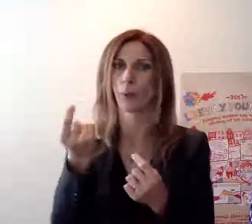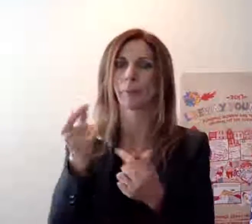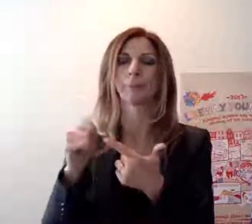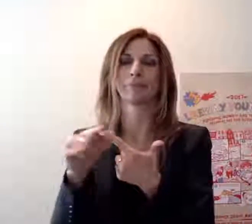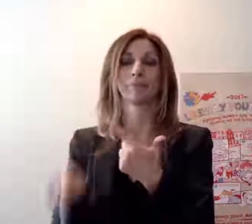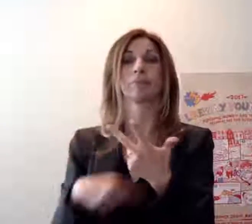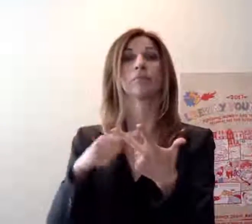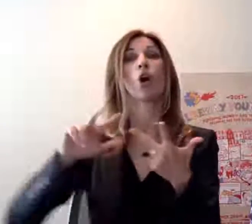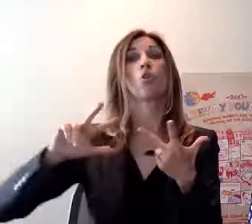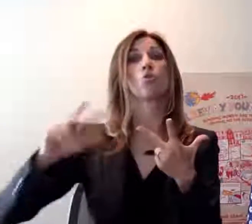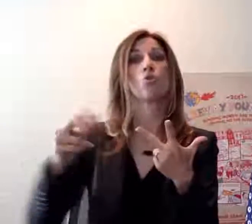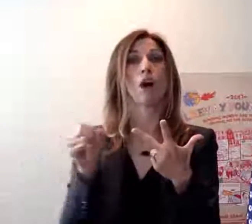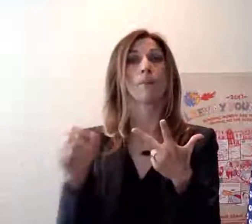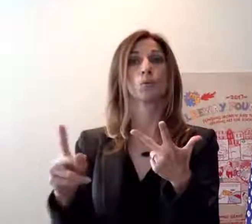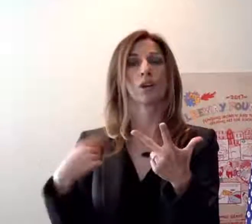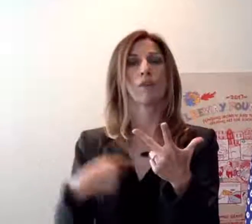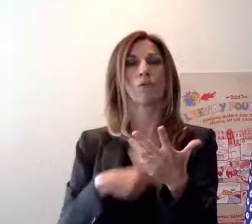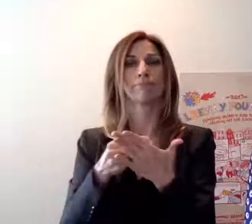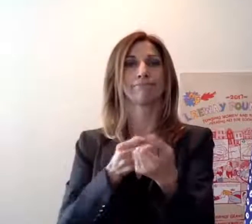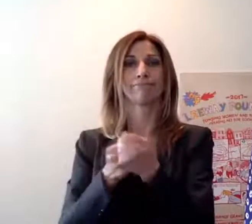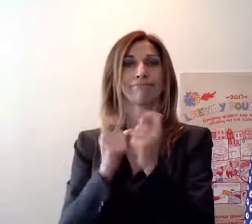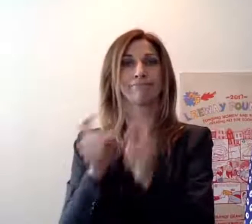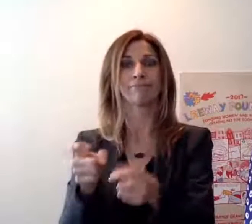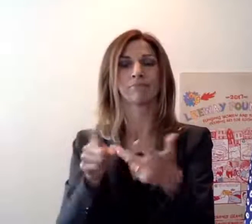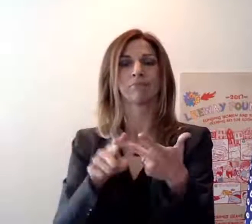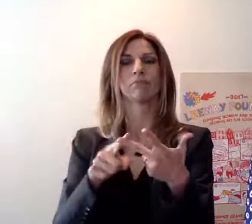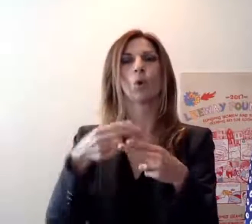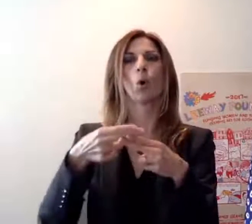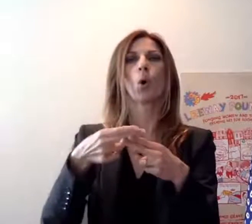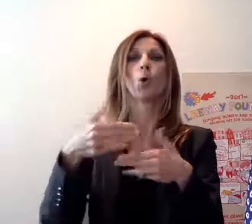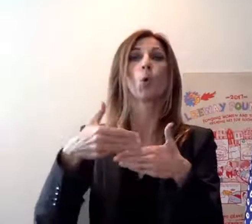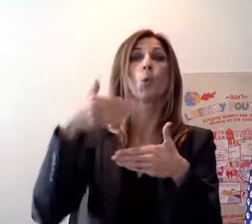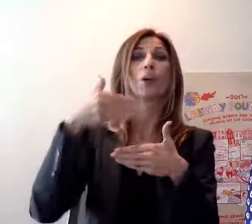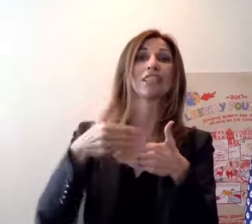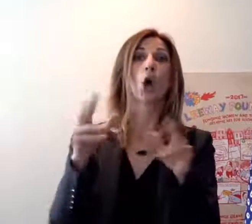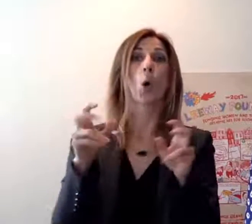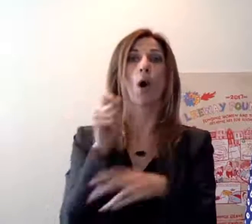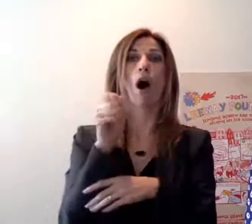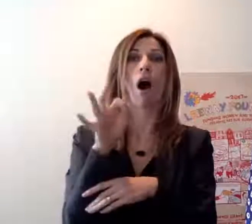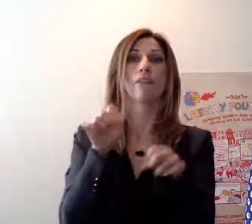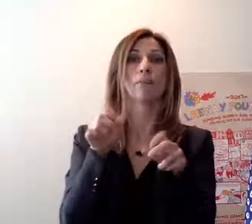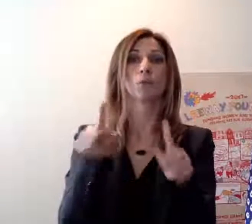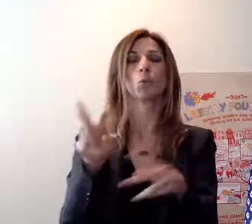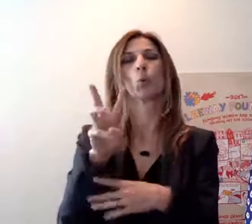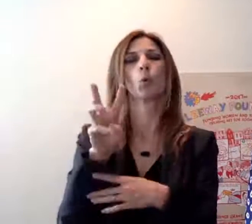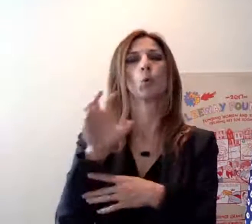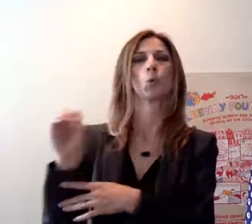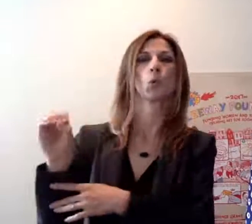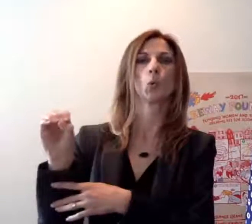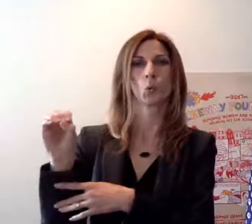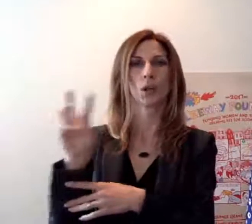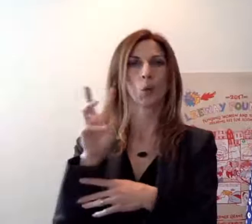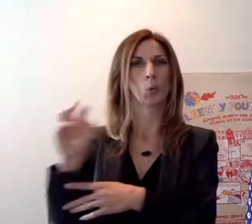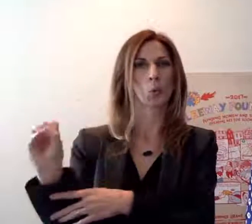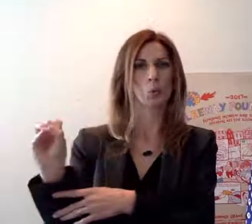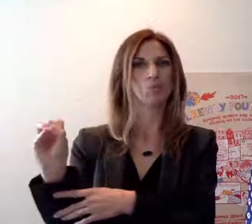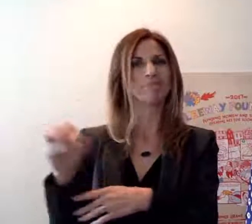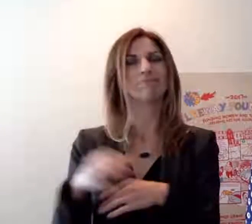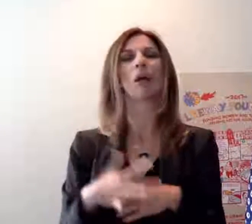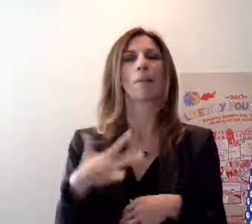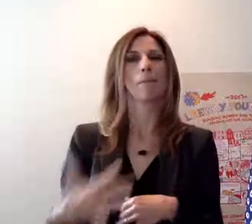The third funding opportunity that we offer is called the Window of Opportunity Grant, or we call it the WOO for short,